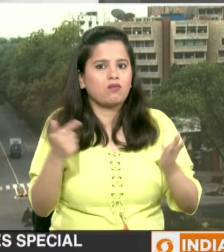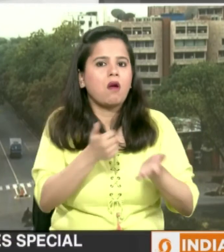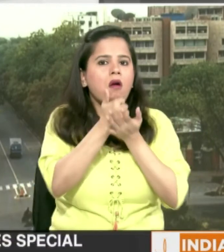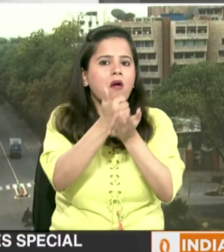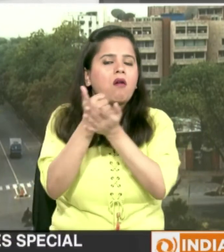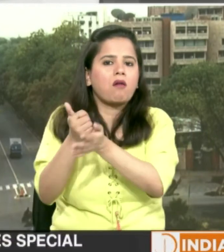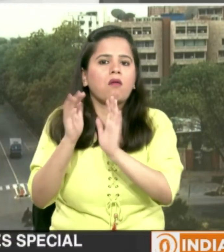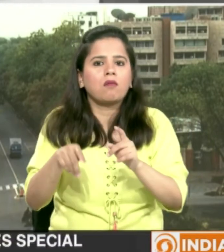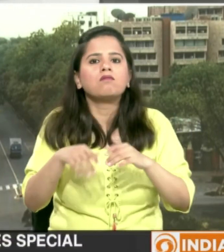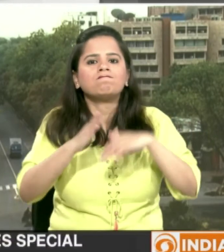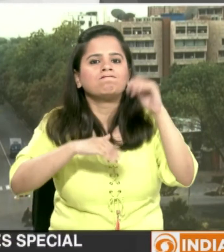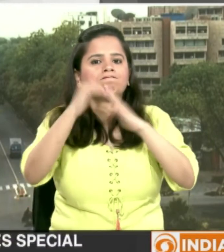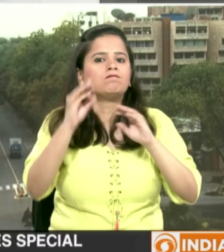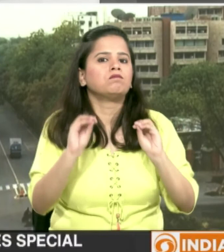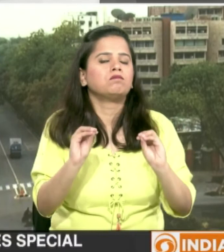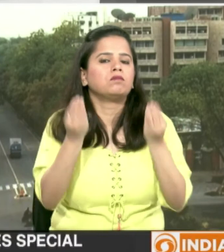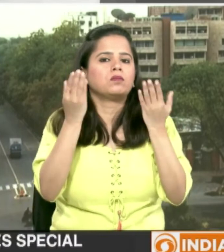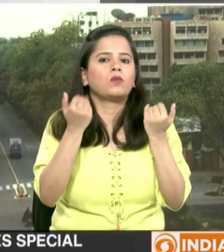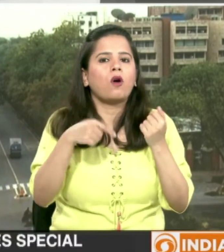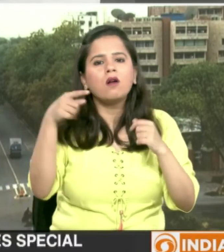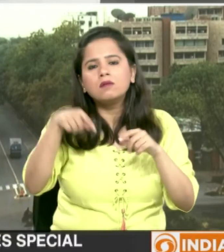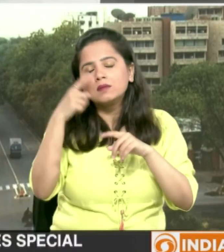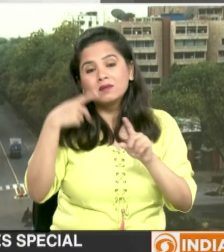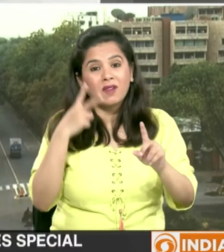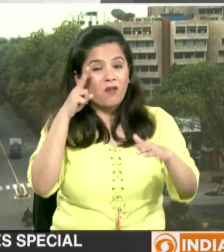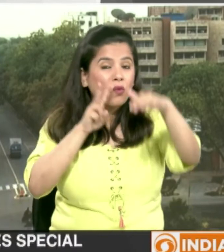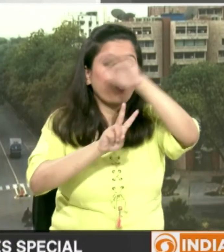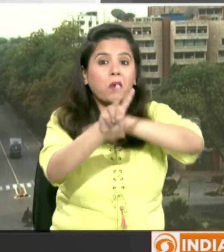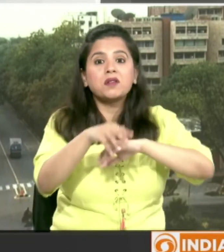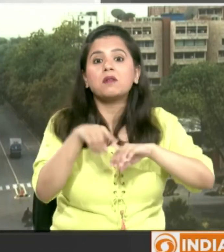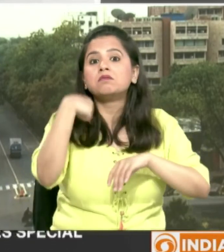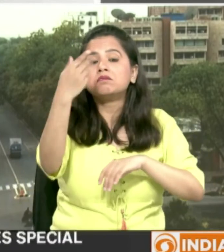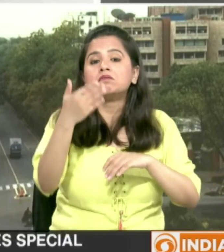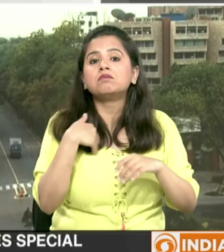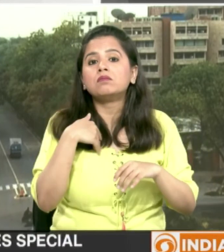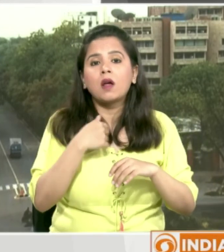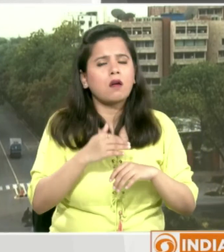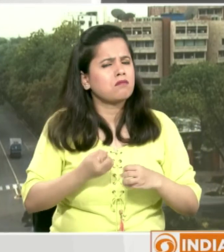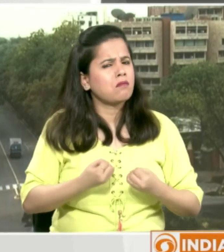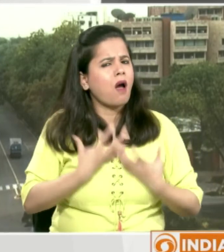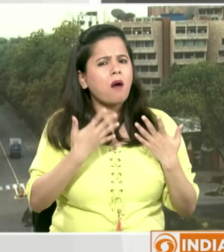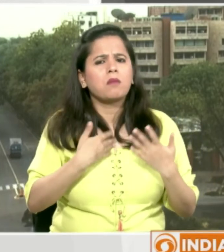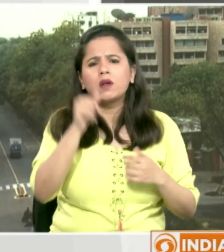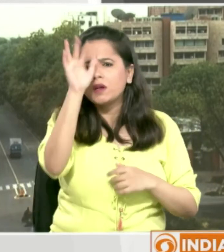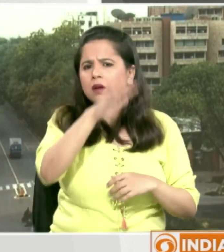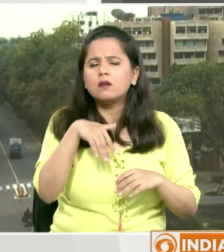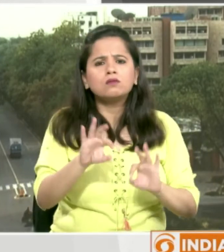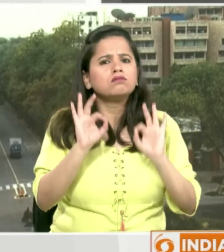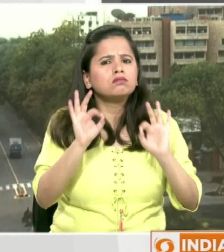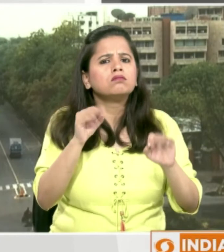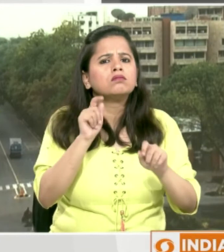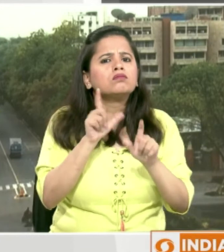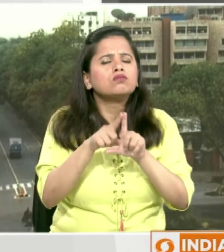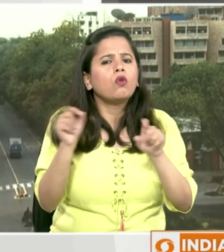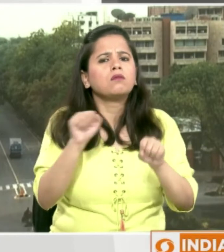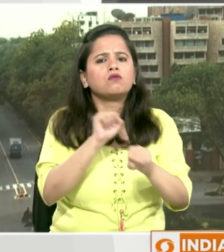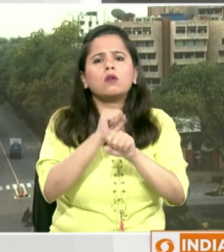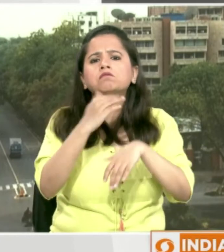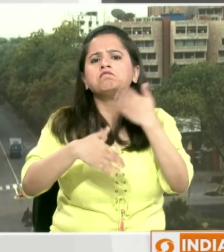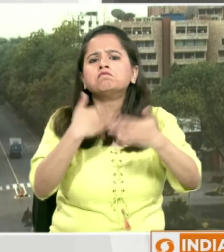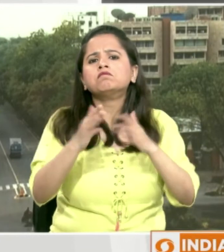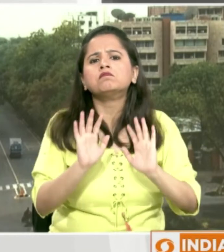robust infrastructure for modern and self-reliant India. We are very happy with the relief package announced by our Honorable Finance